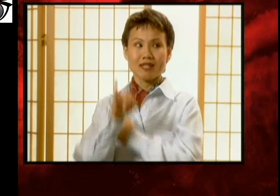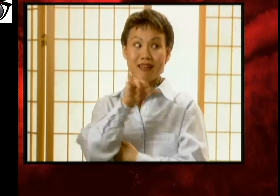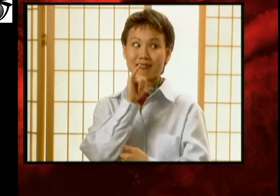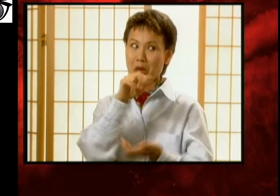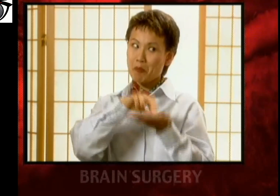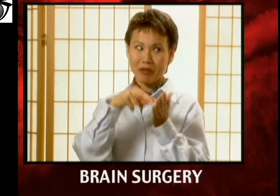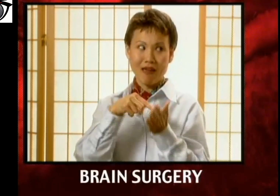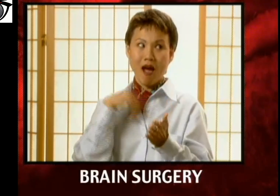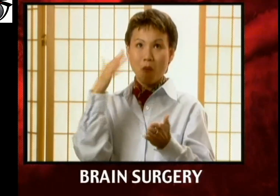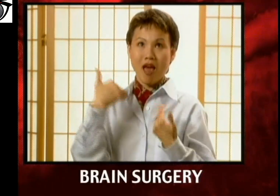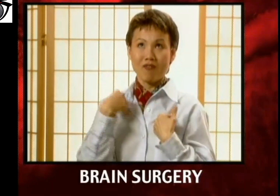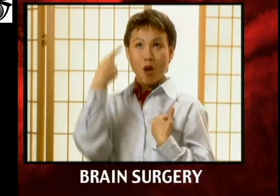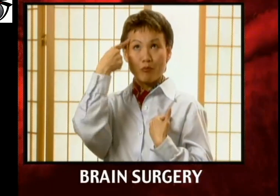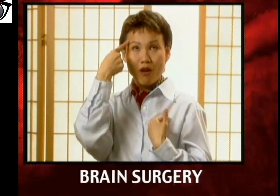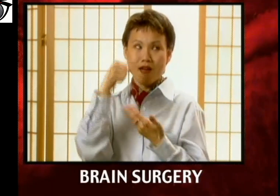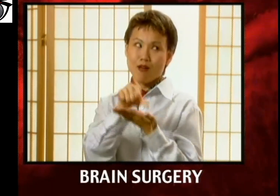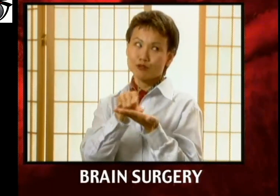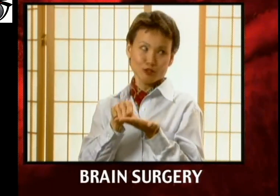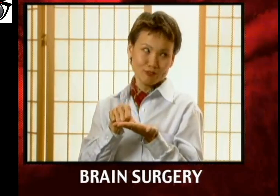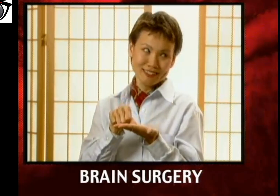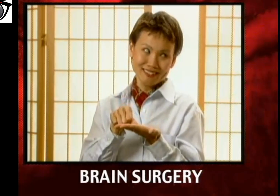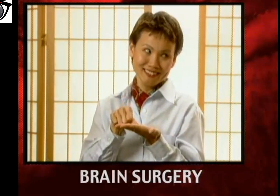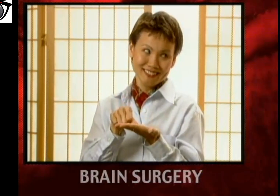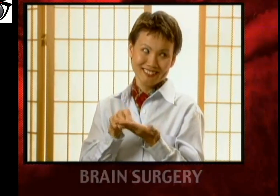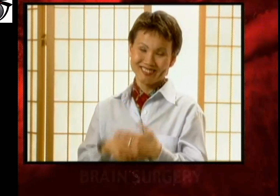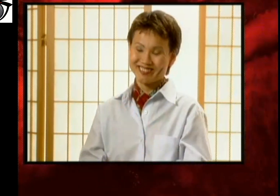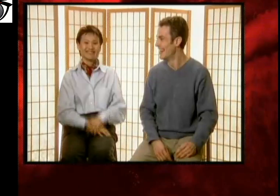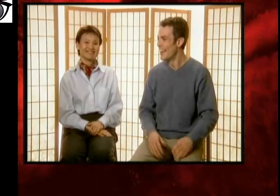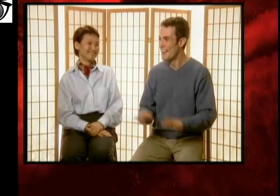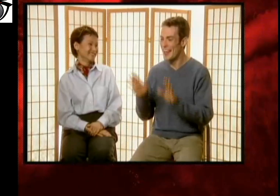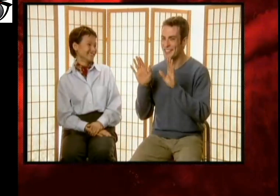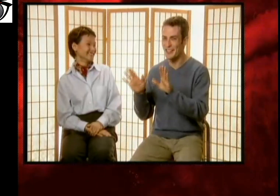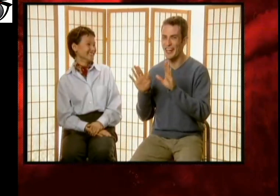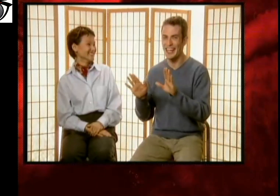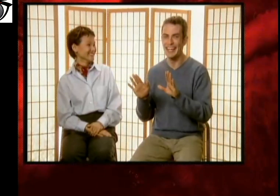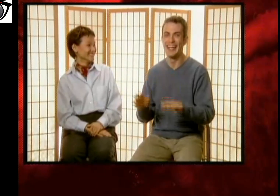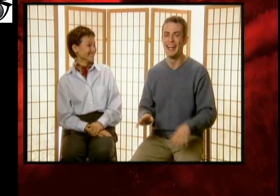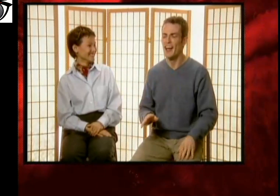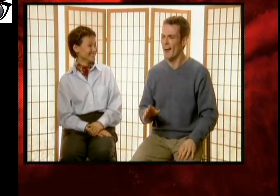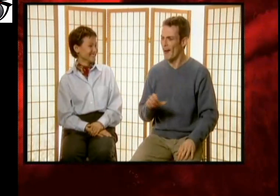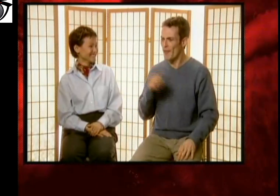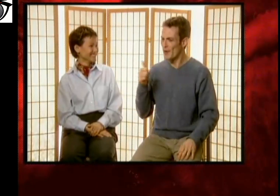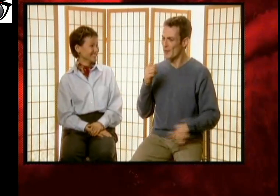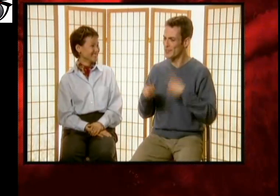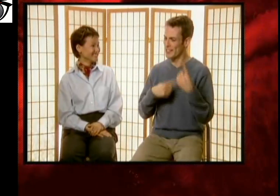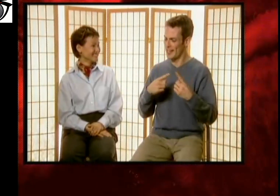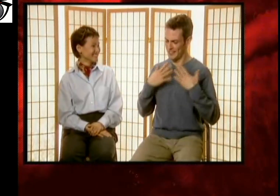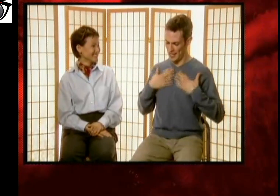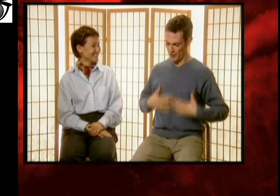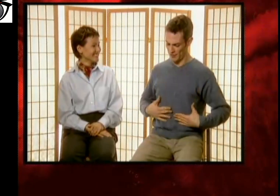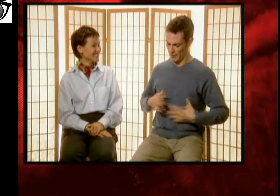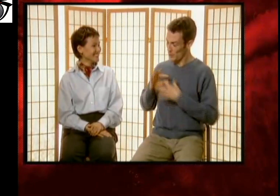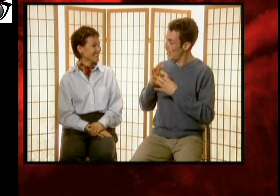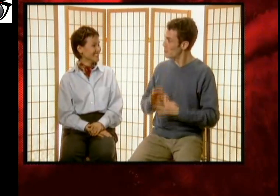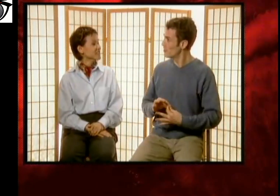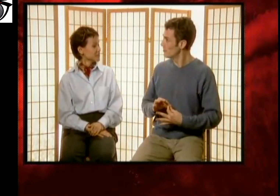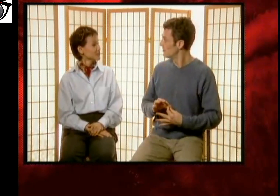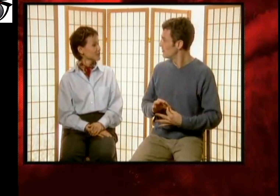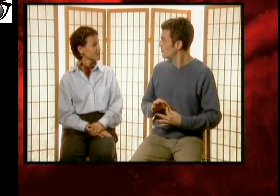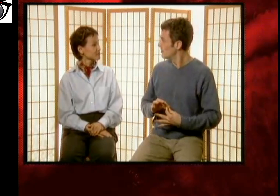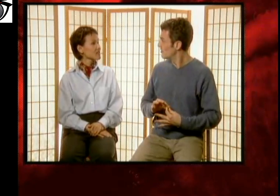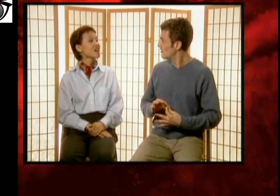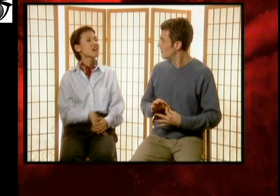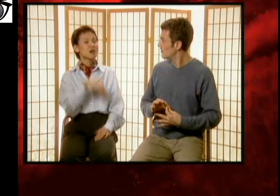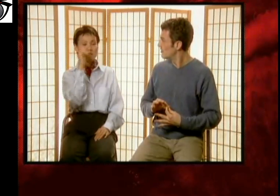This is surgery on the elbow, and it doesn't mean that I need brain surgery. That's great. Are there other signs that are